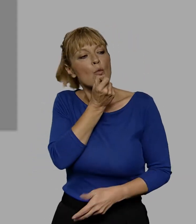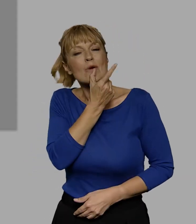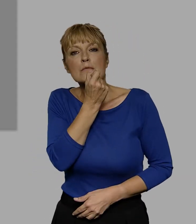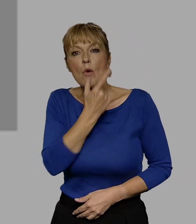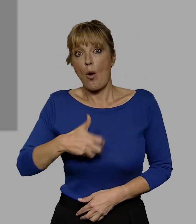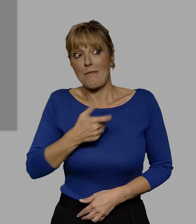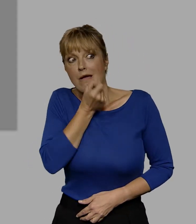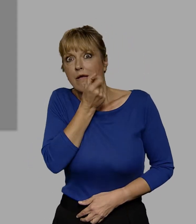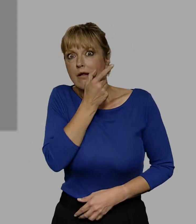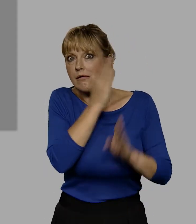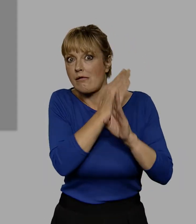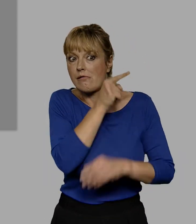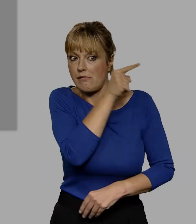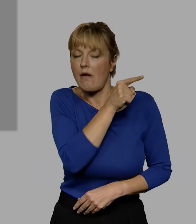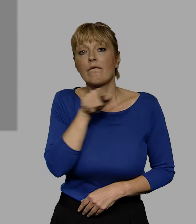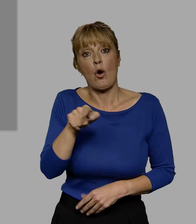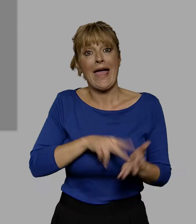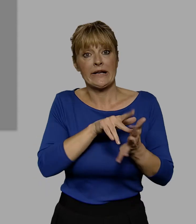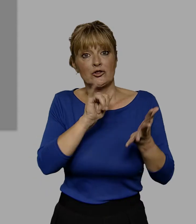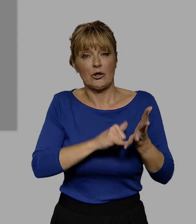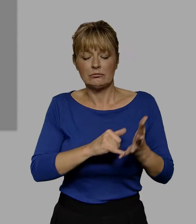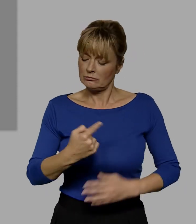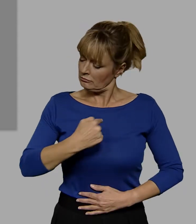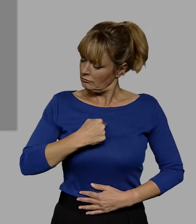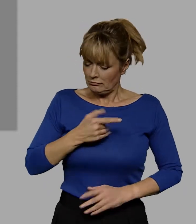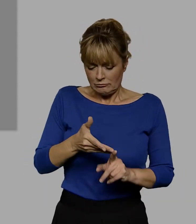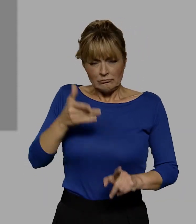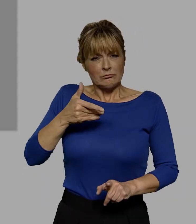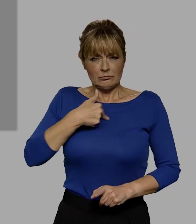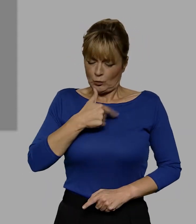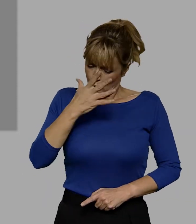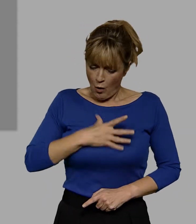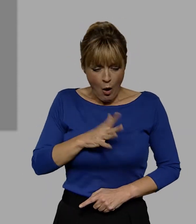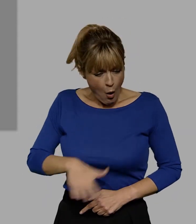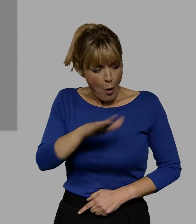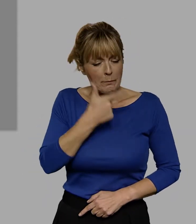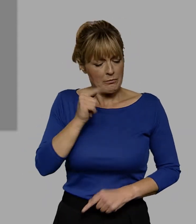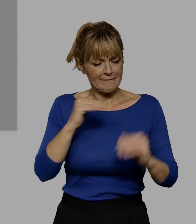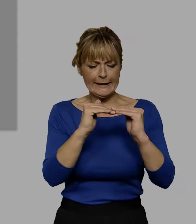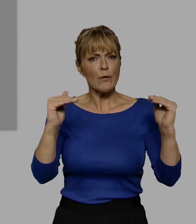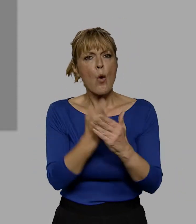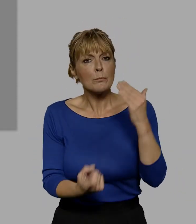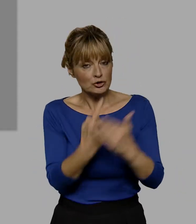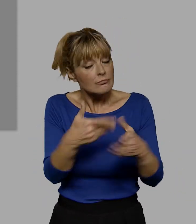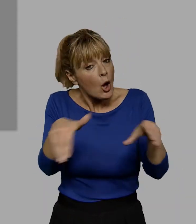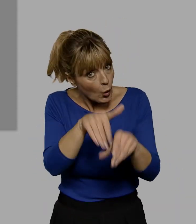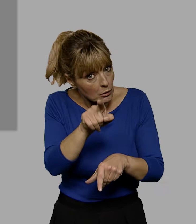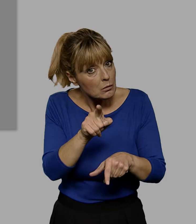We recognise our duties to promote equality of opportunity for all, including BSL users. We support